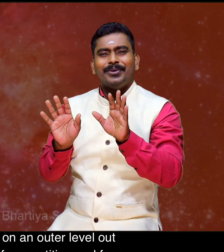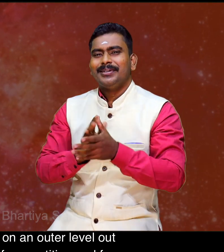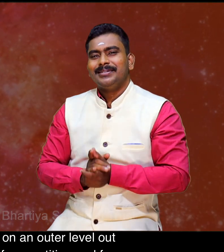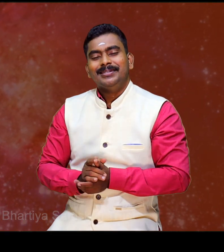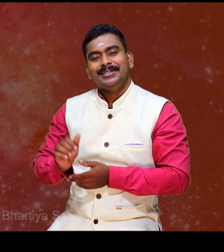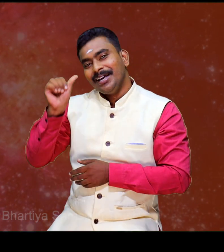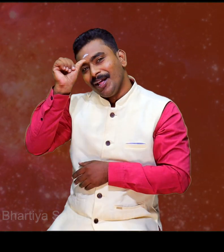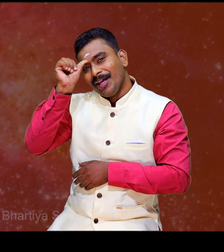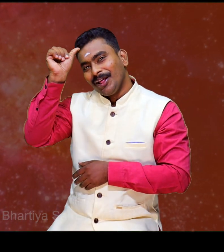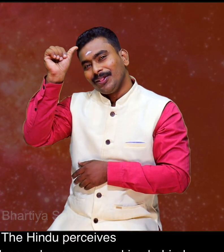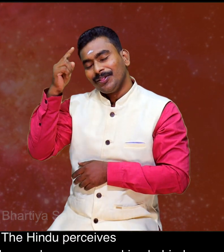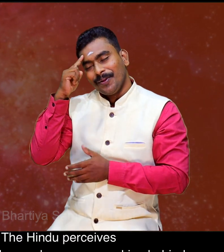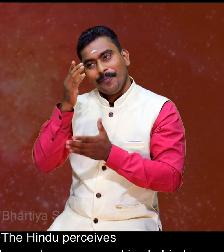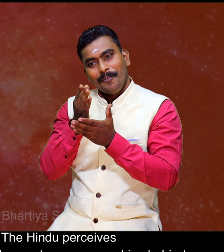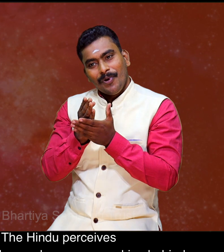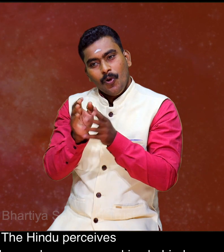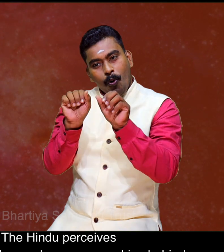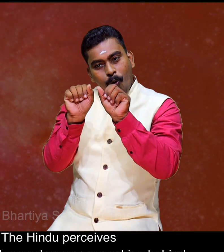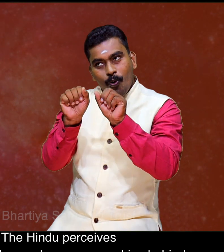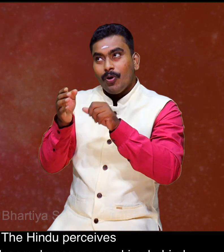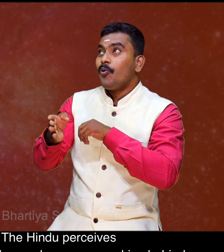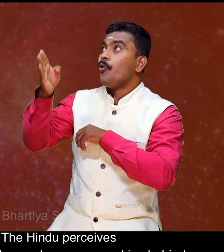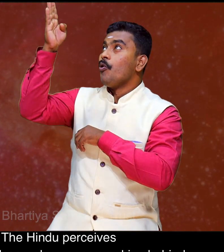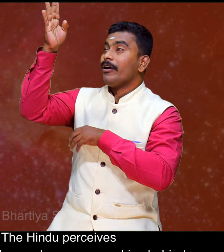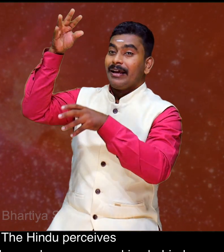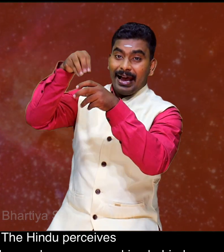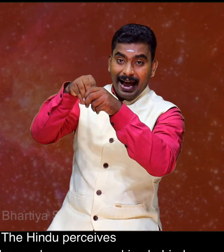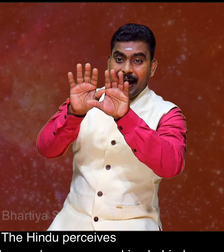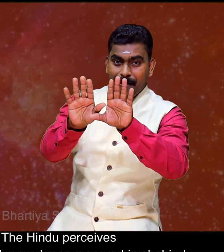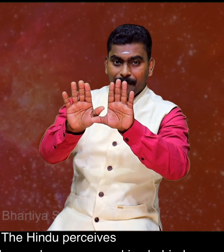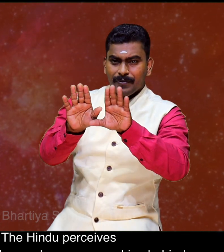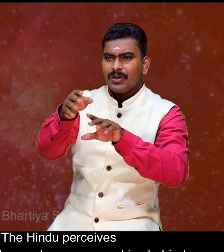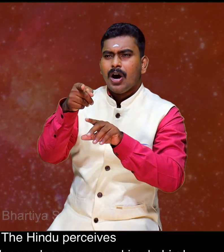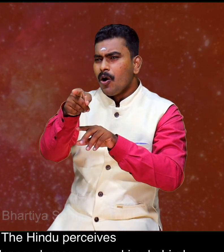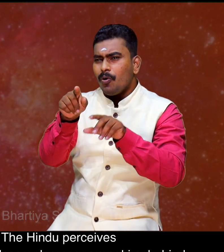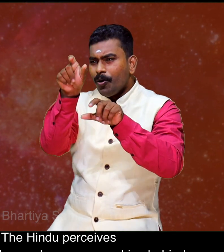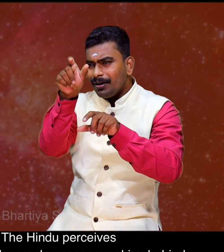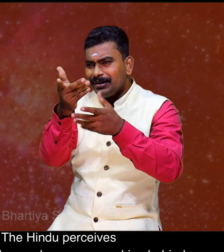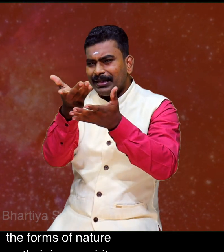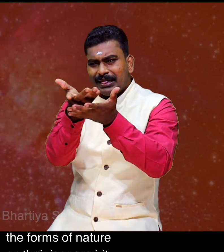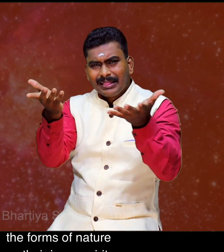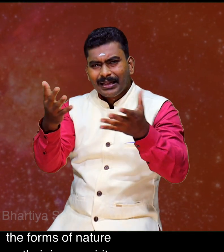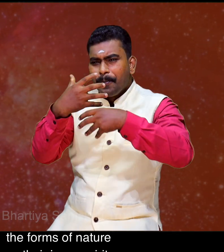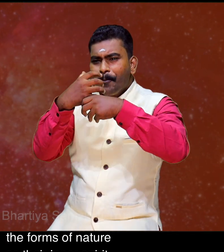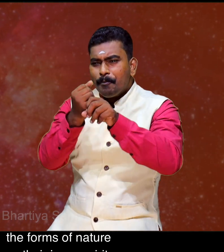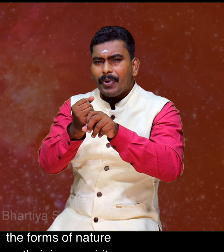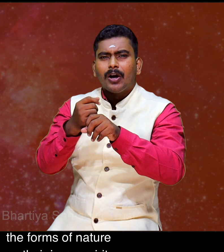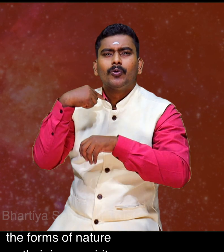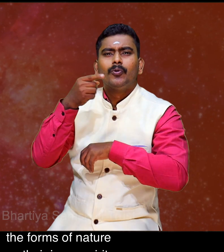fear. The Hindu perceives a divine and sacred presence working behind the forms of nature as